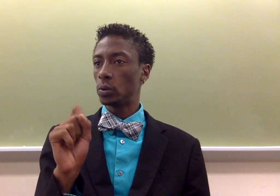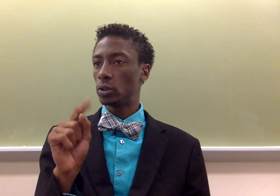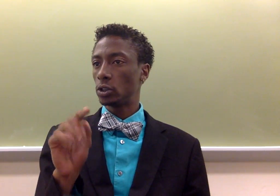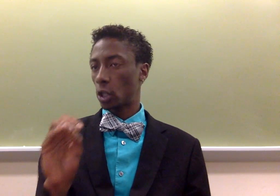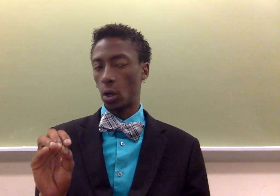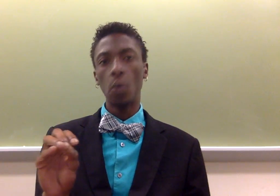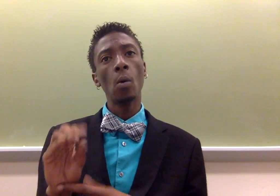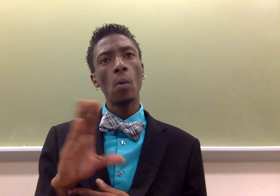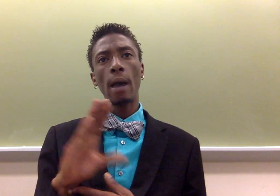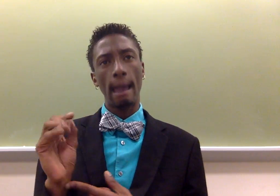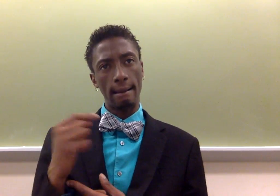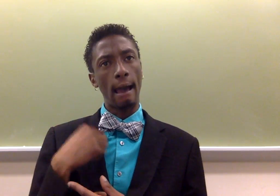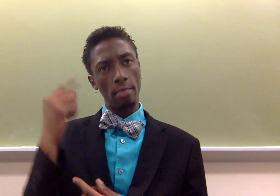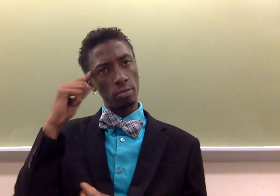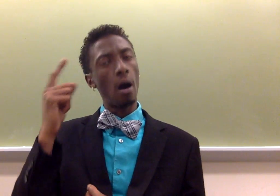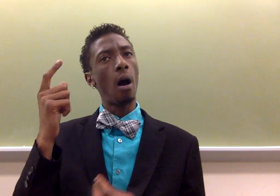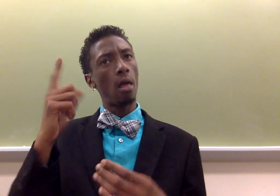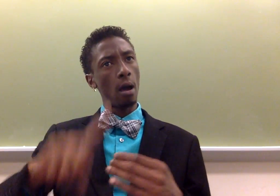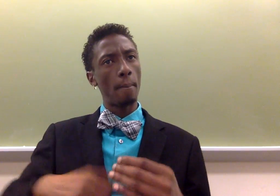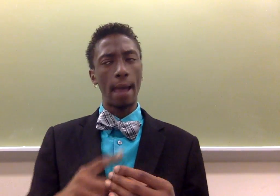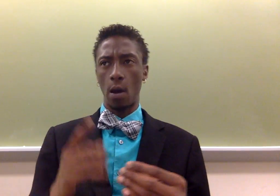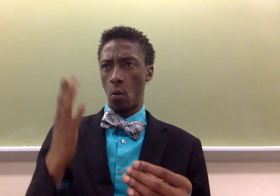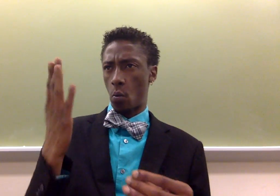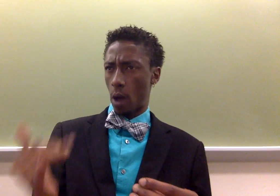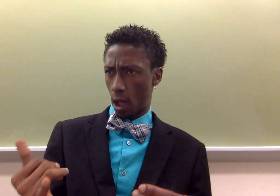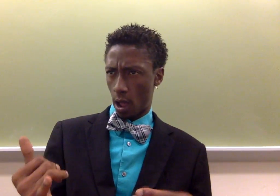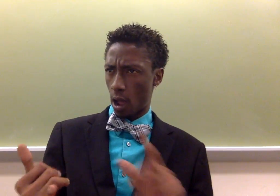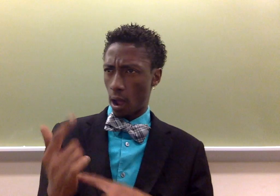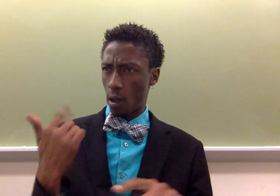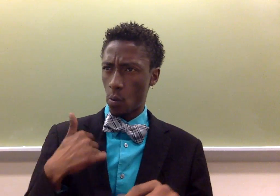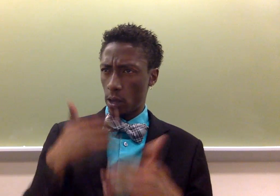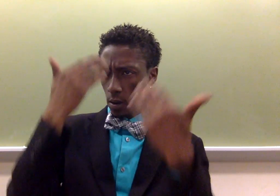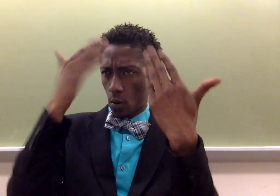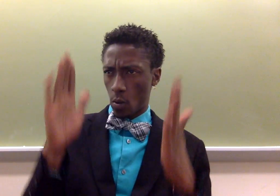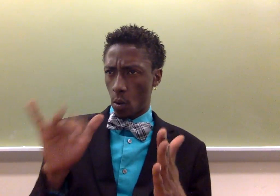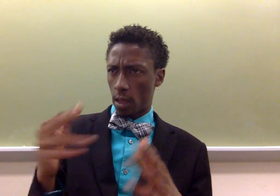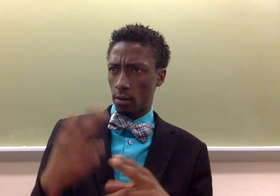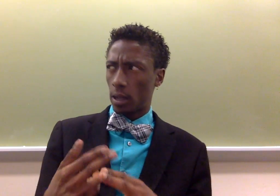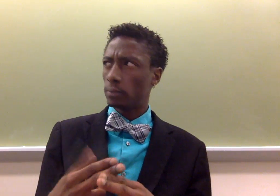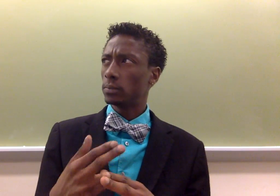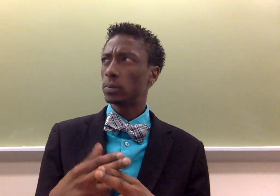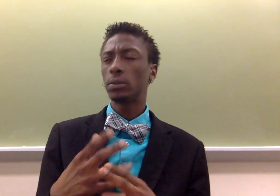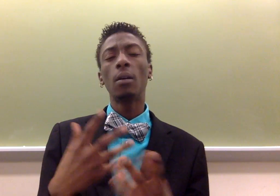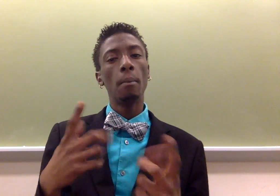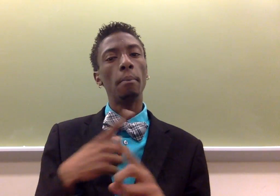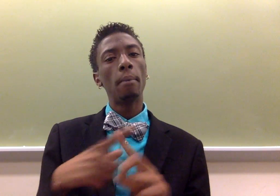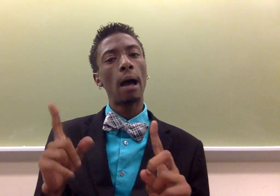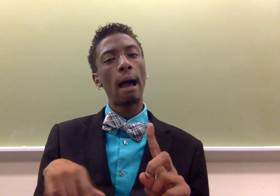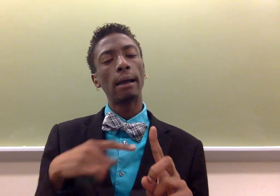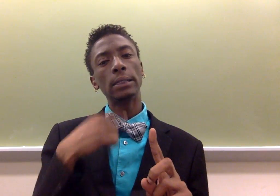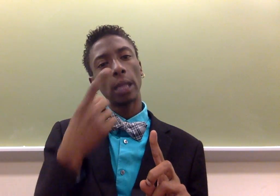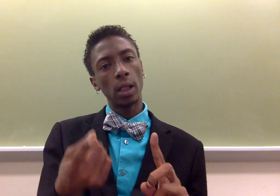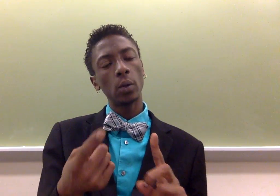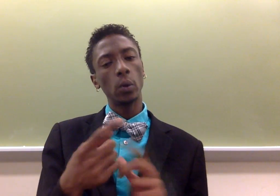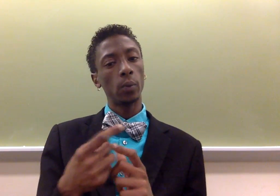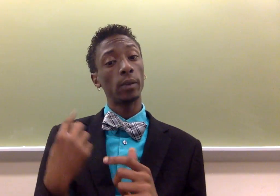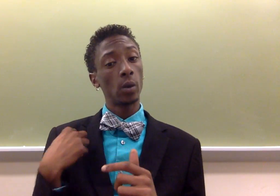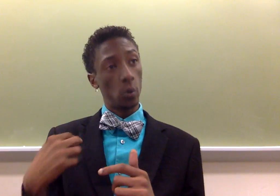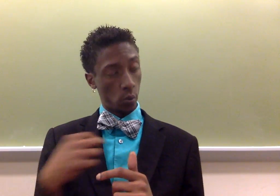I've thought a little bit about why this is the case, and I can share that we have been participating in some